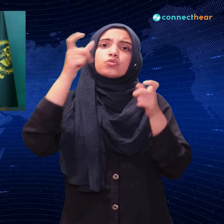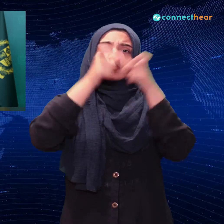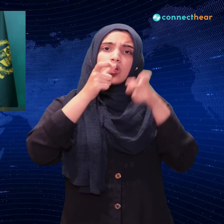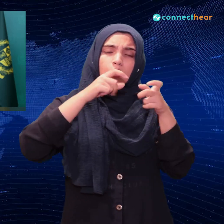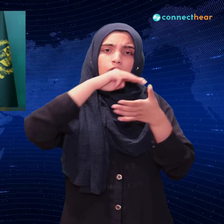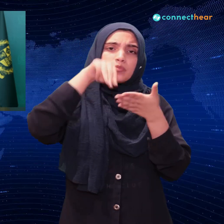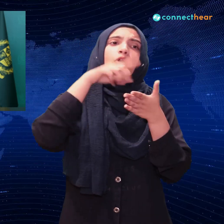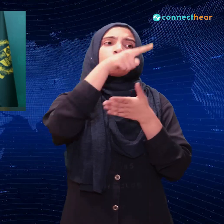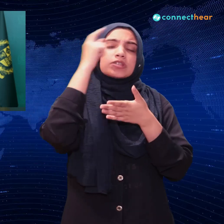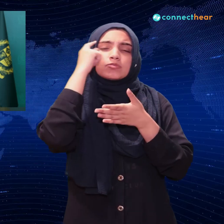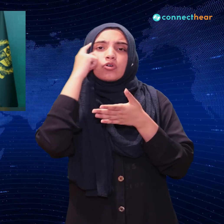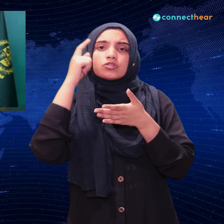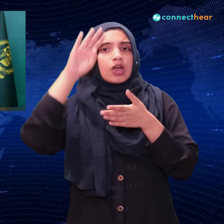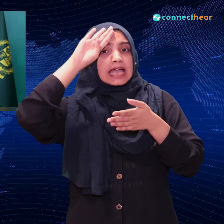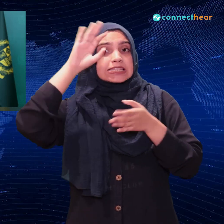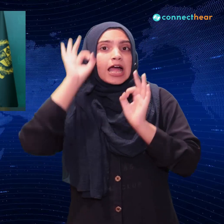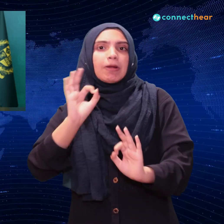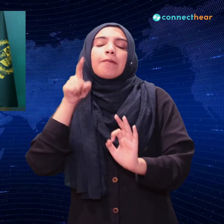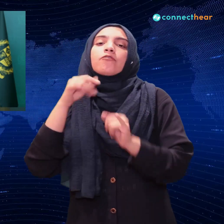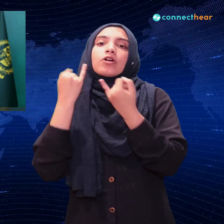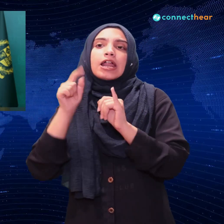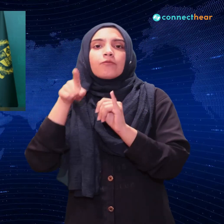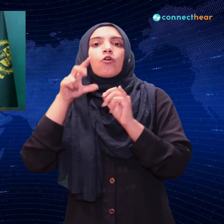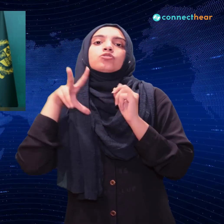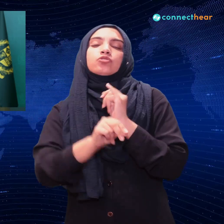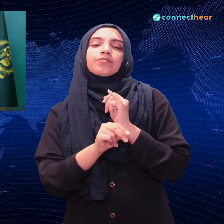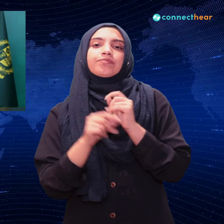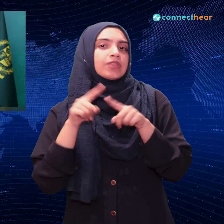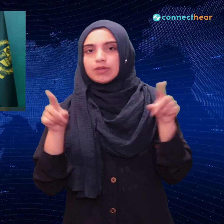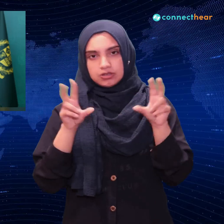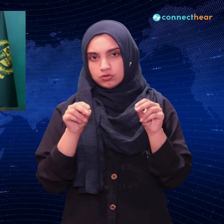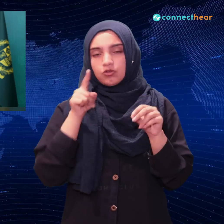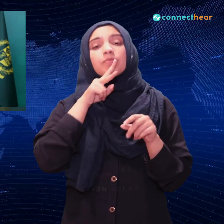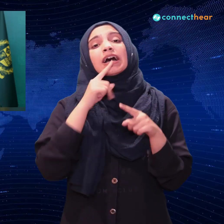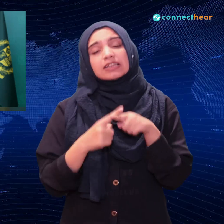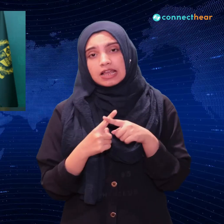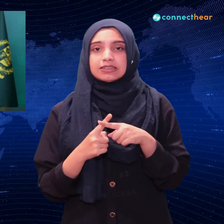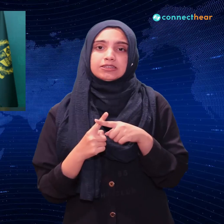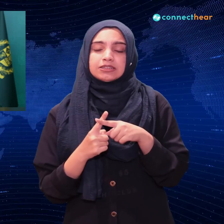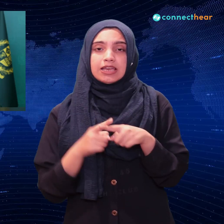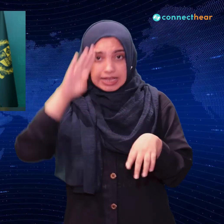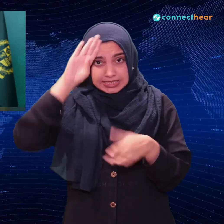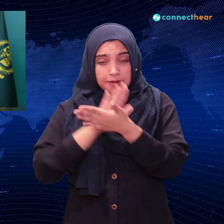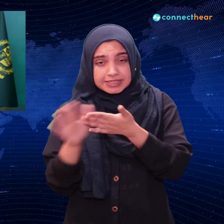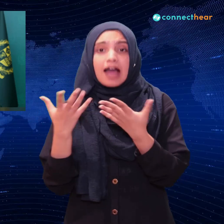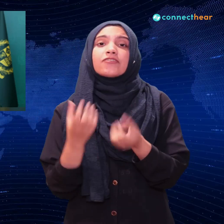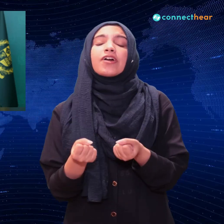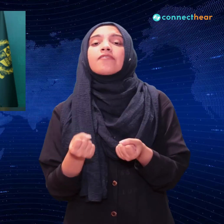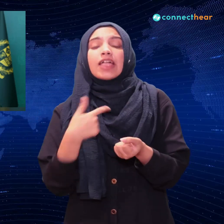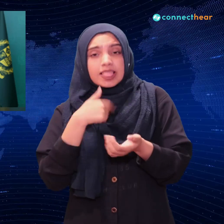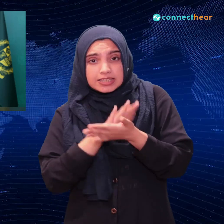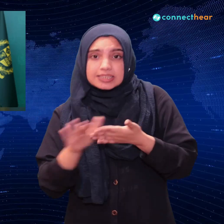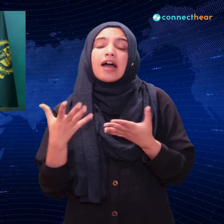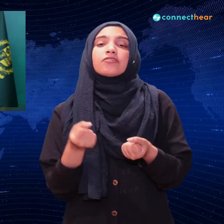has recognized these emerging threats. We hope the Secretary General's report will focus on these new